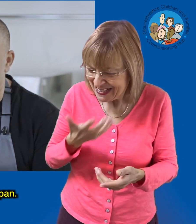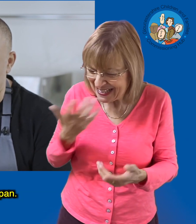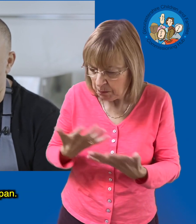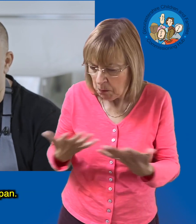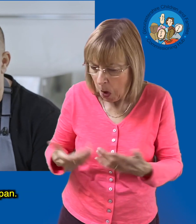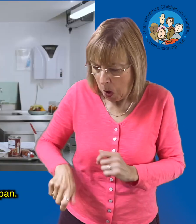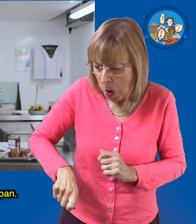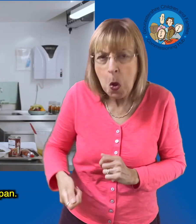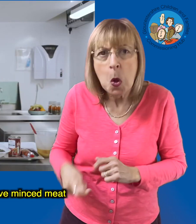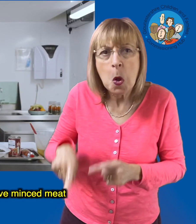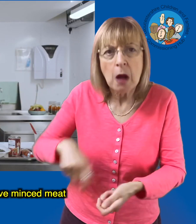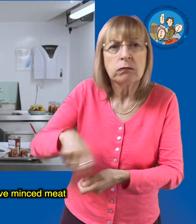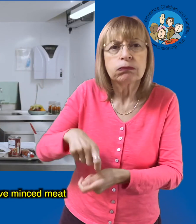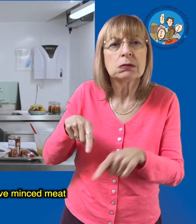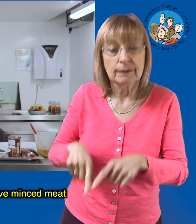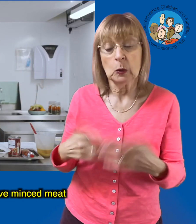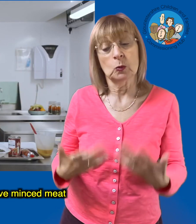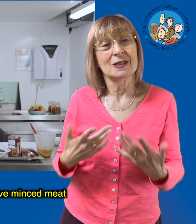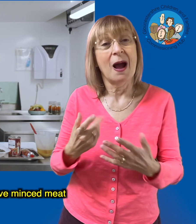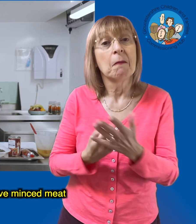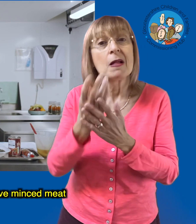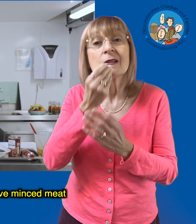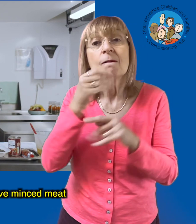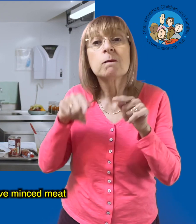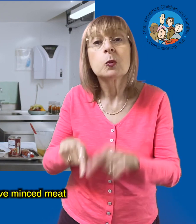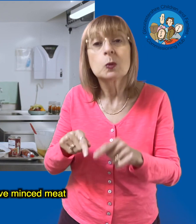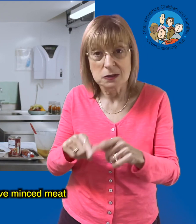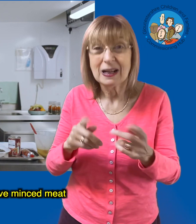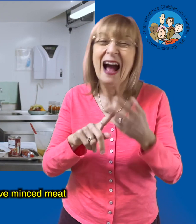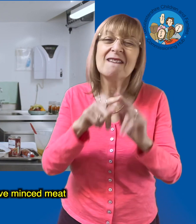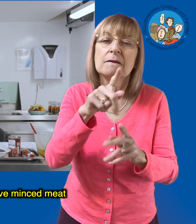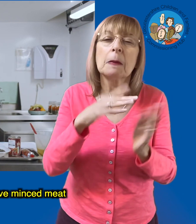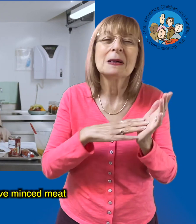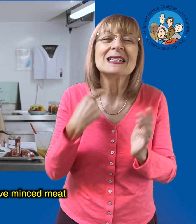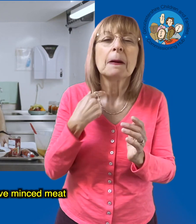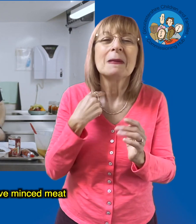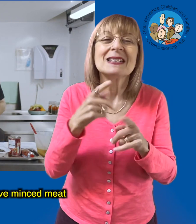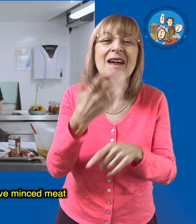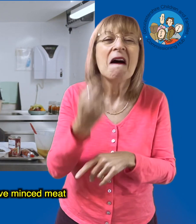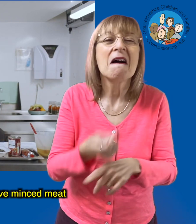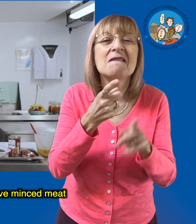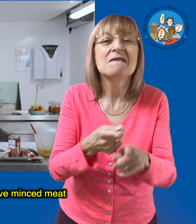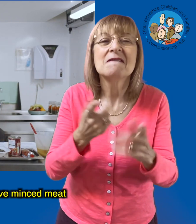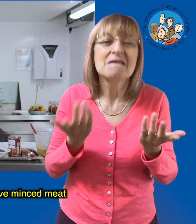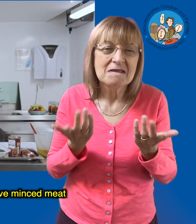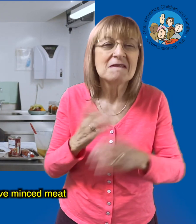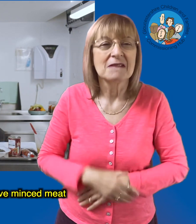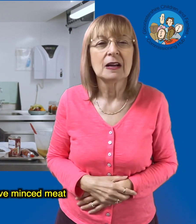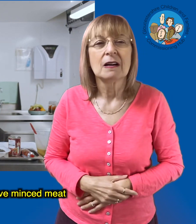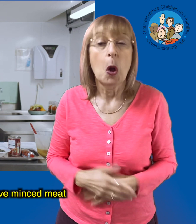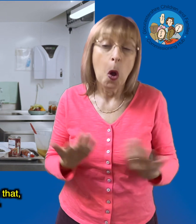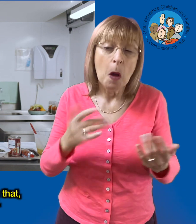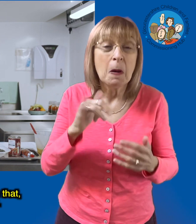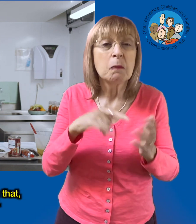lot of heat in the pan. So obviously this is plant-based today, but if you were to have a